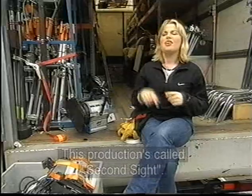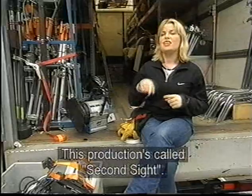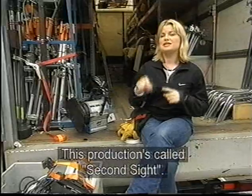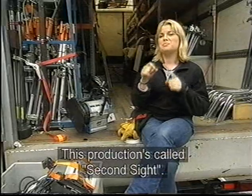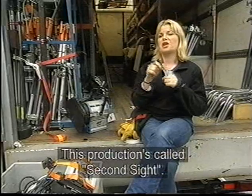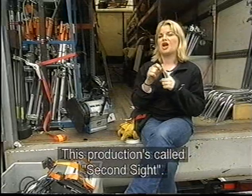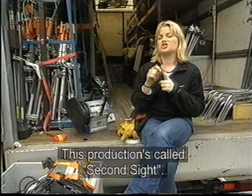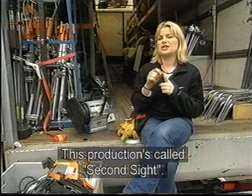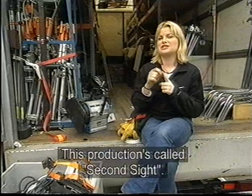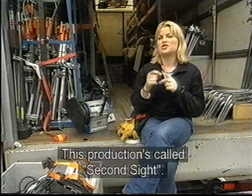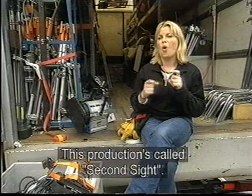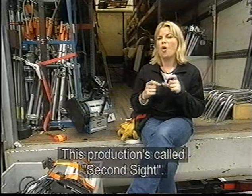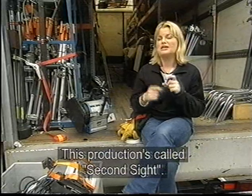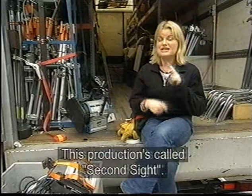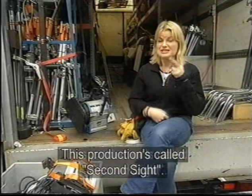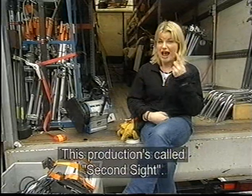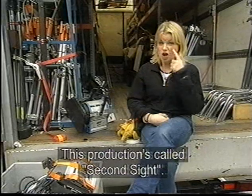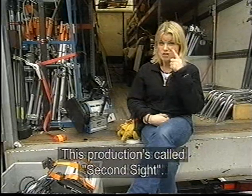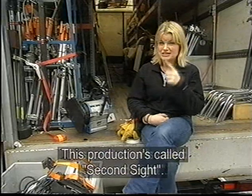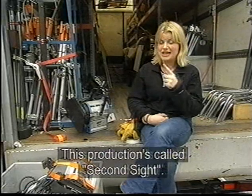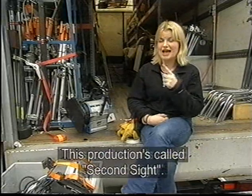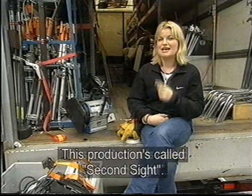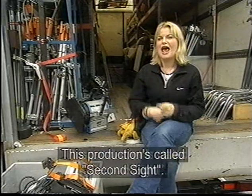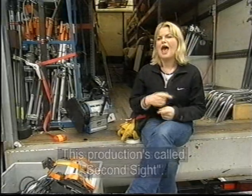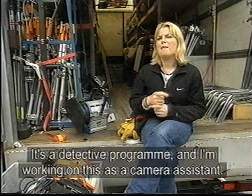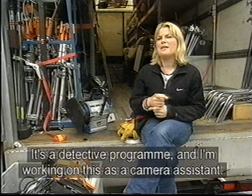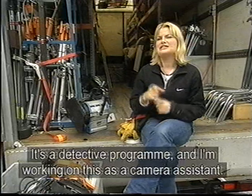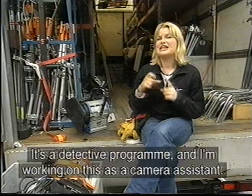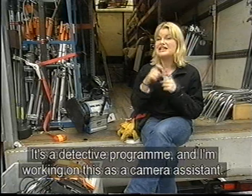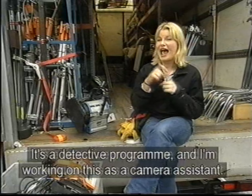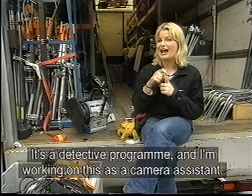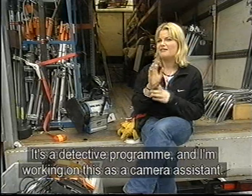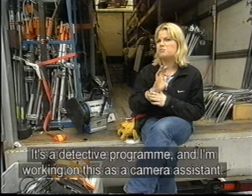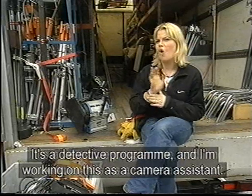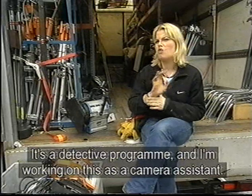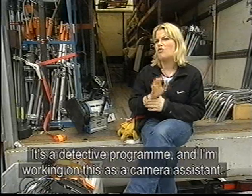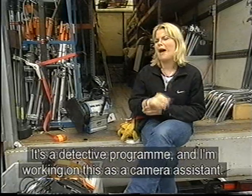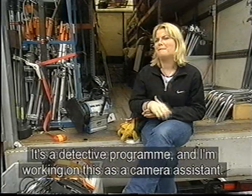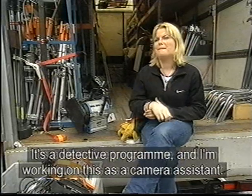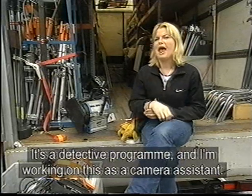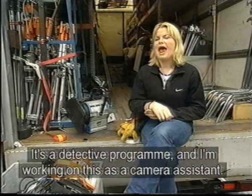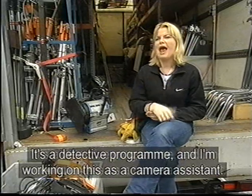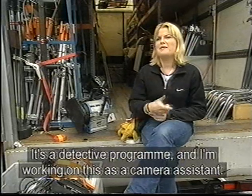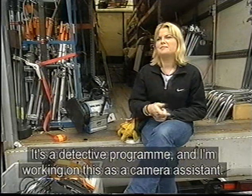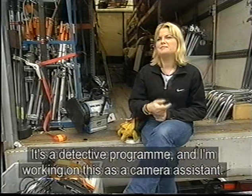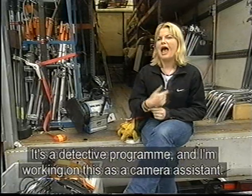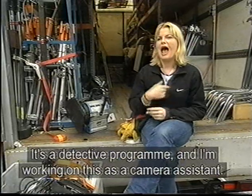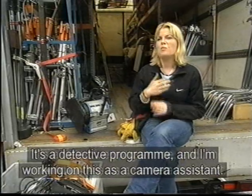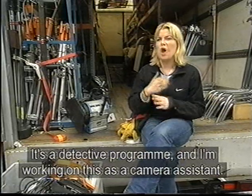This production called The Contact, a detective program. I'm working